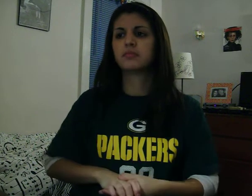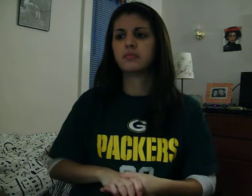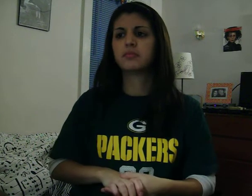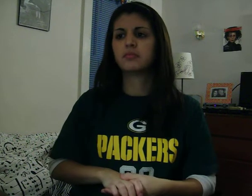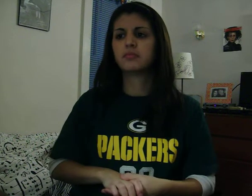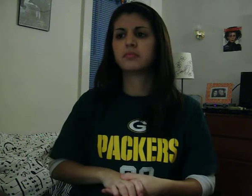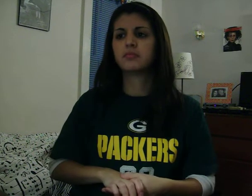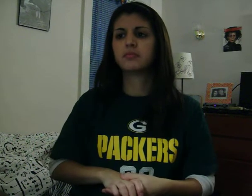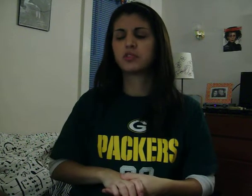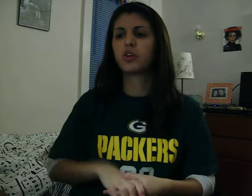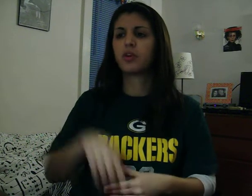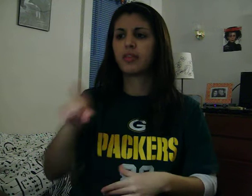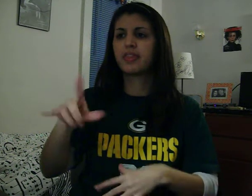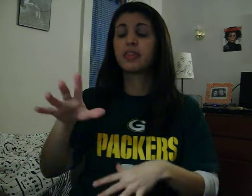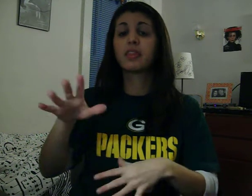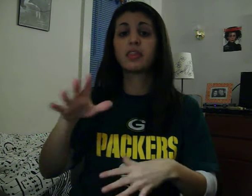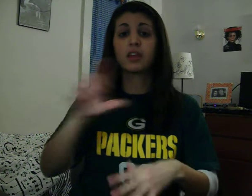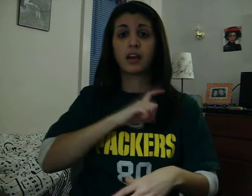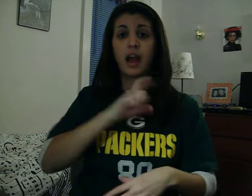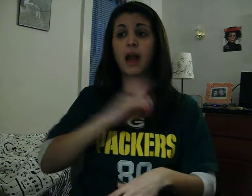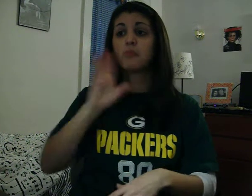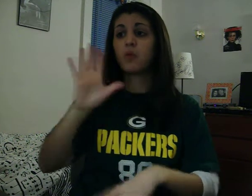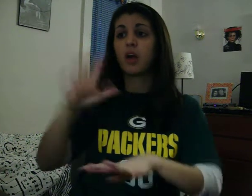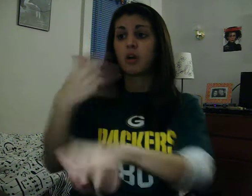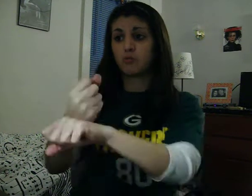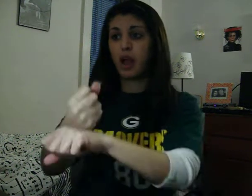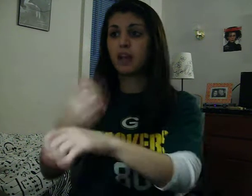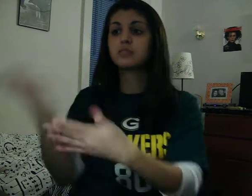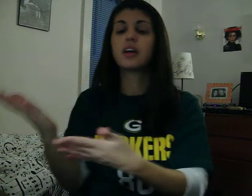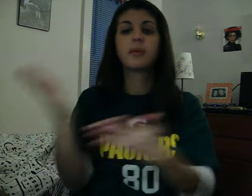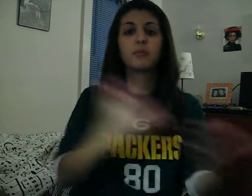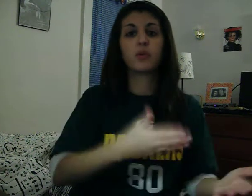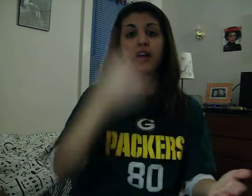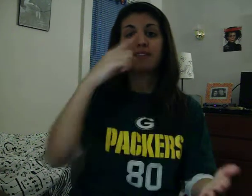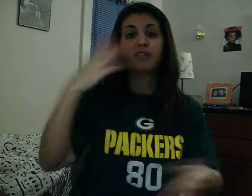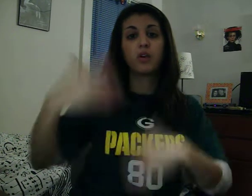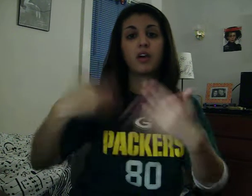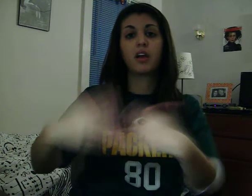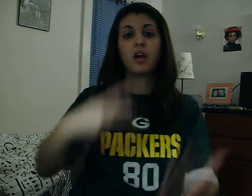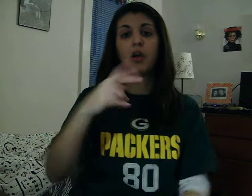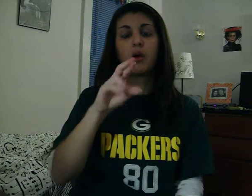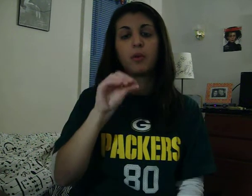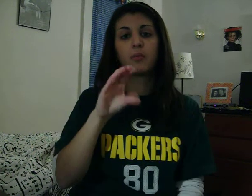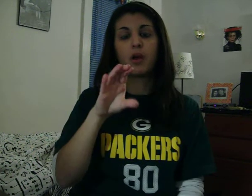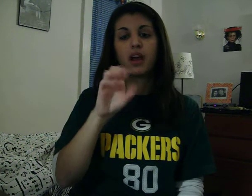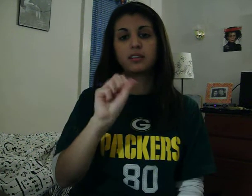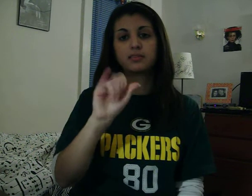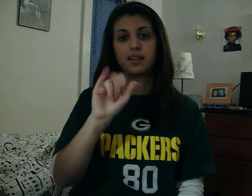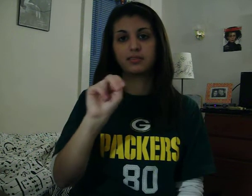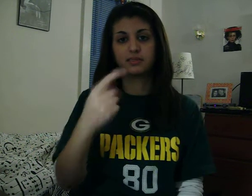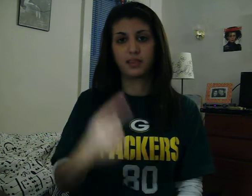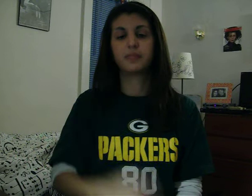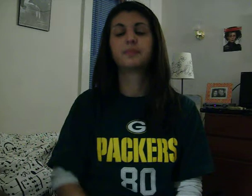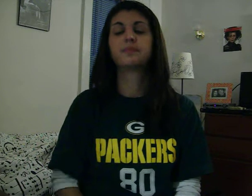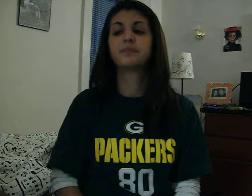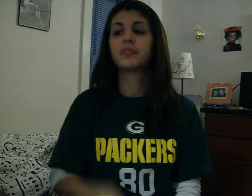processing. There are several things that happen during the processing stage. The person is booked, as they